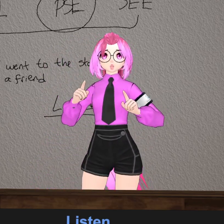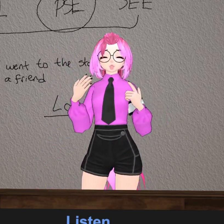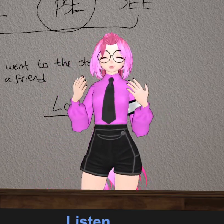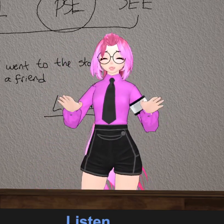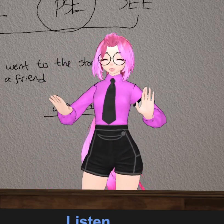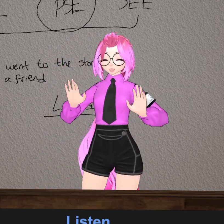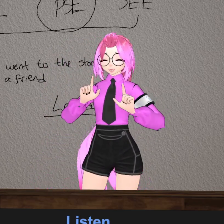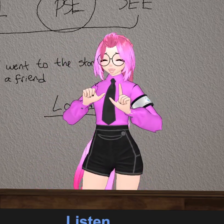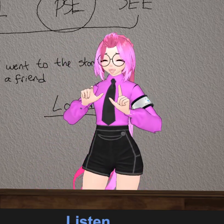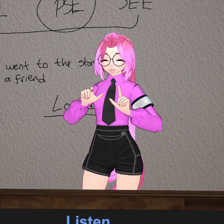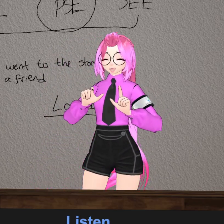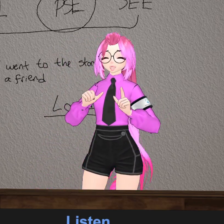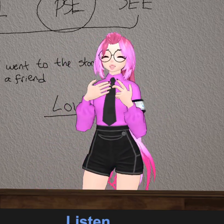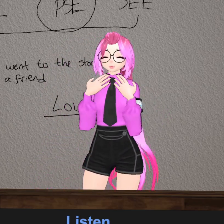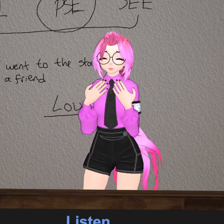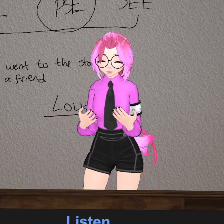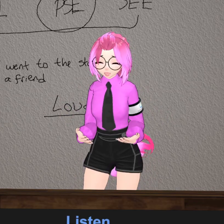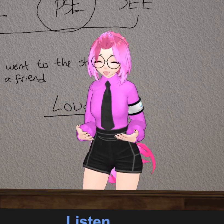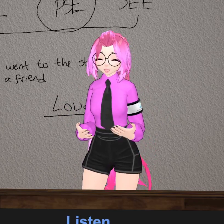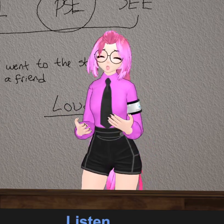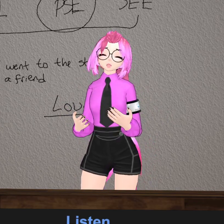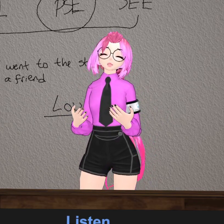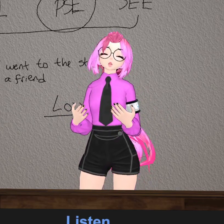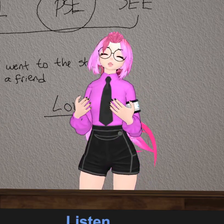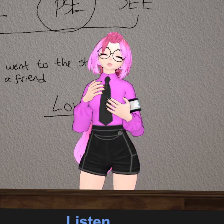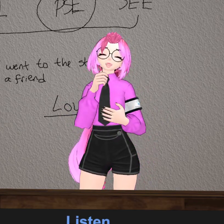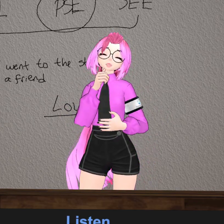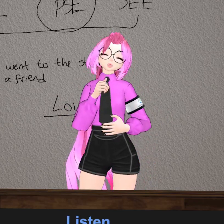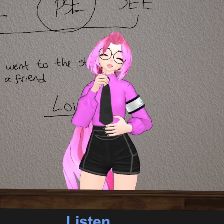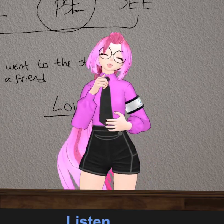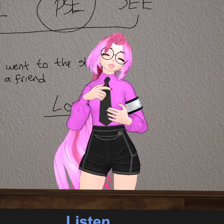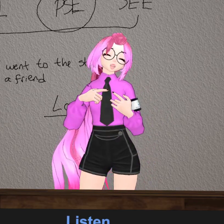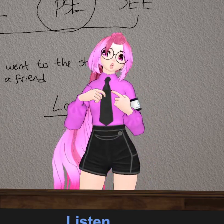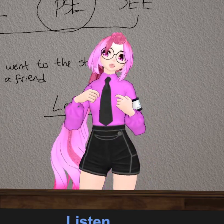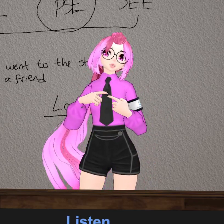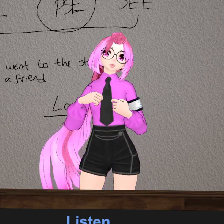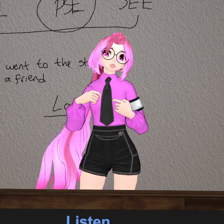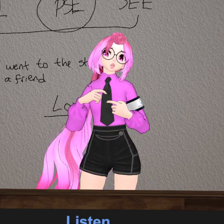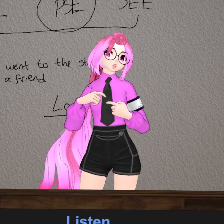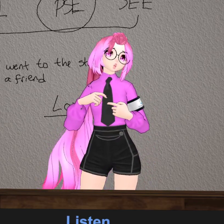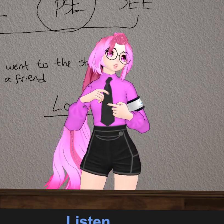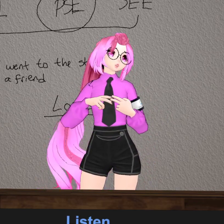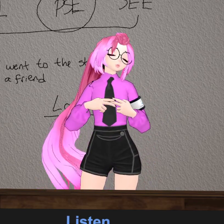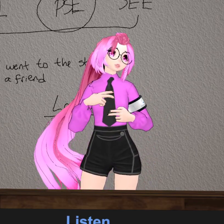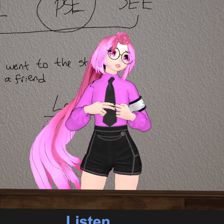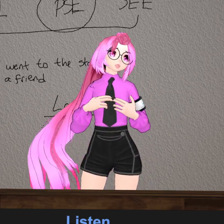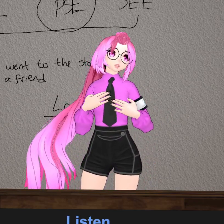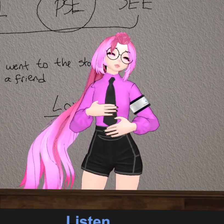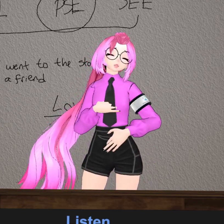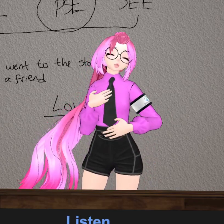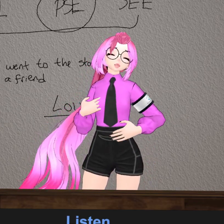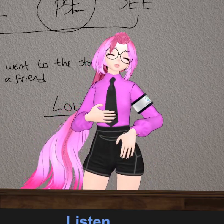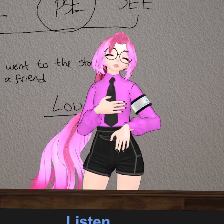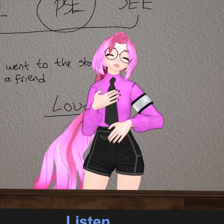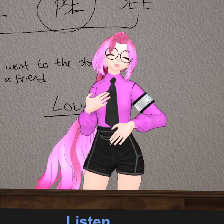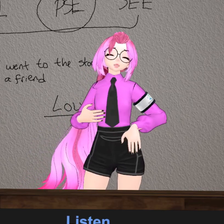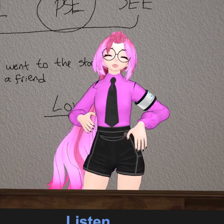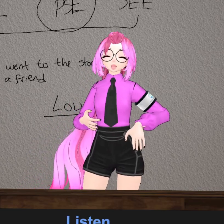should finish up and take a photo. Thank you for being so patient with all the technical issues today. I'm really appreciative of that.